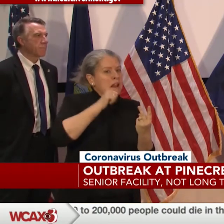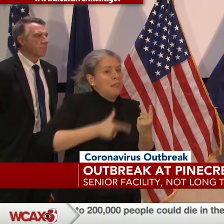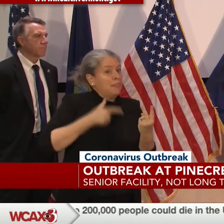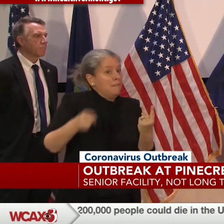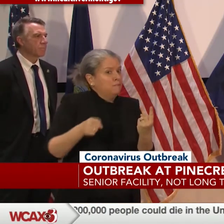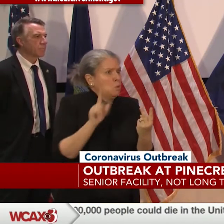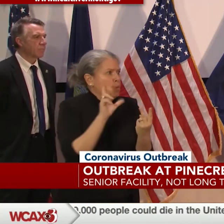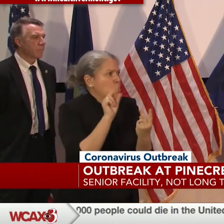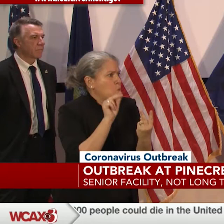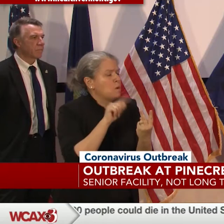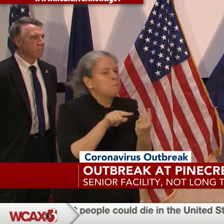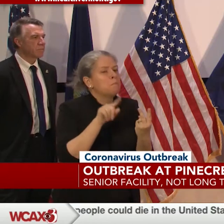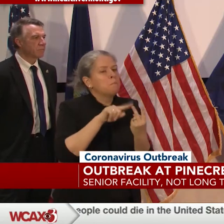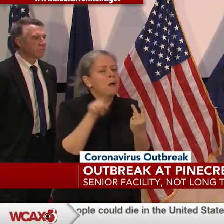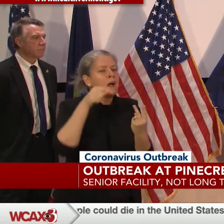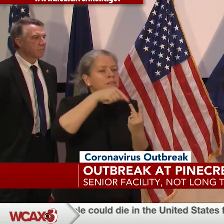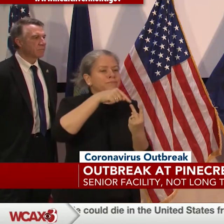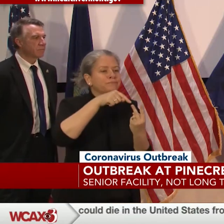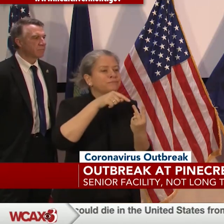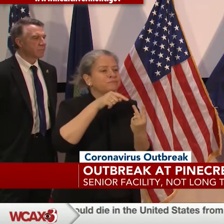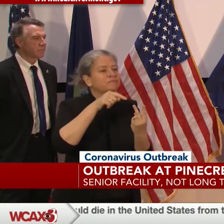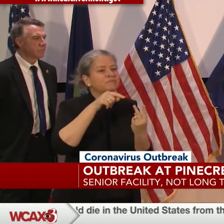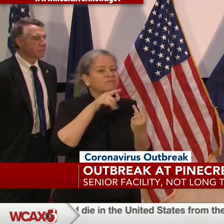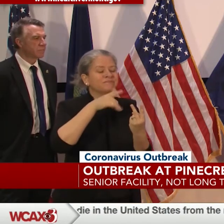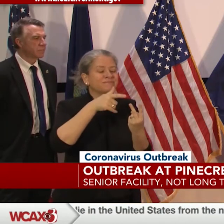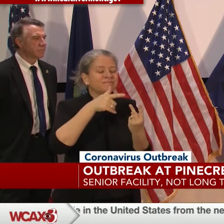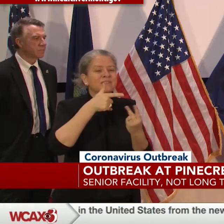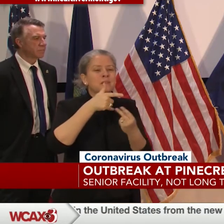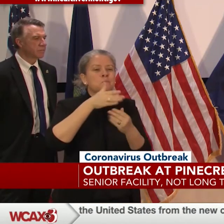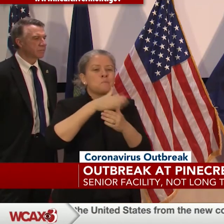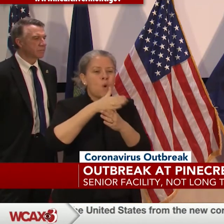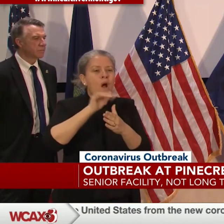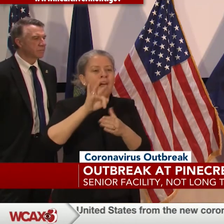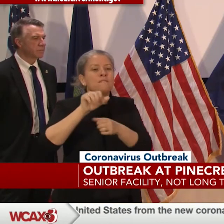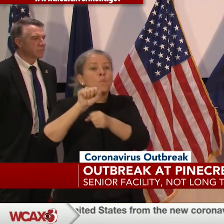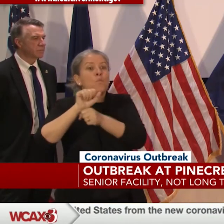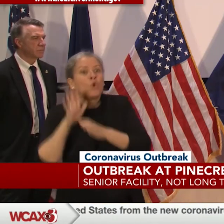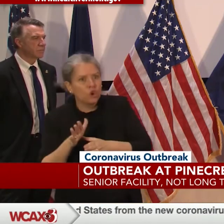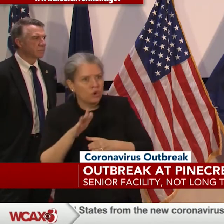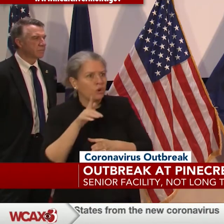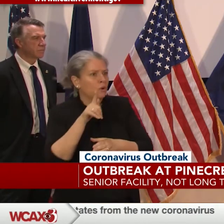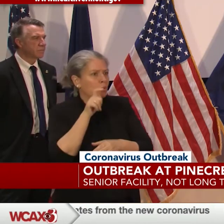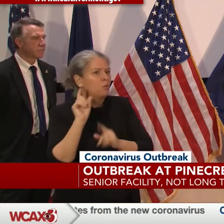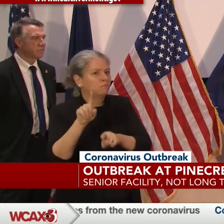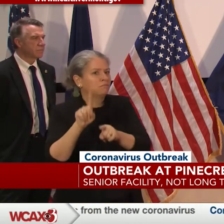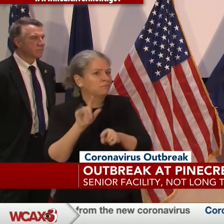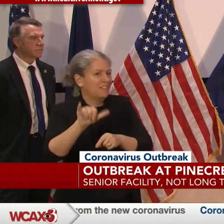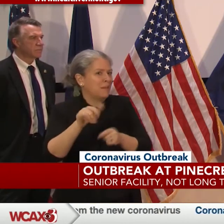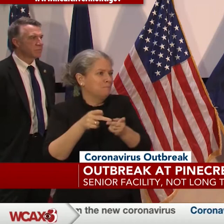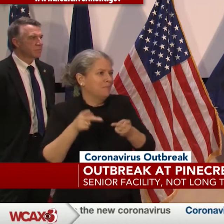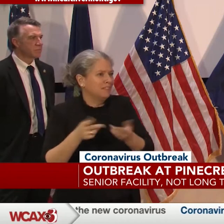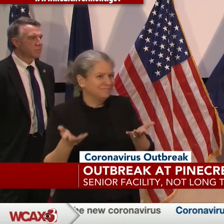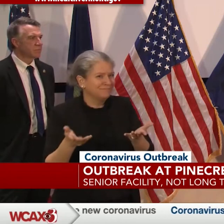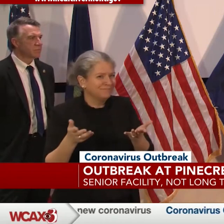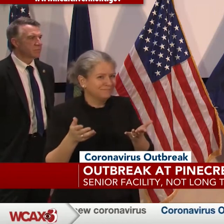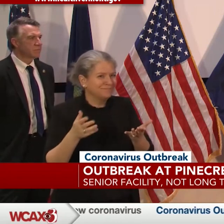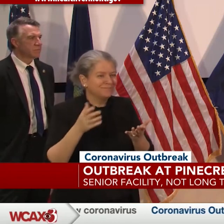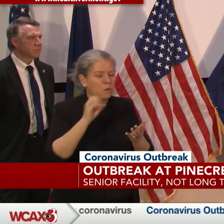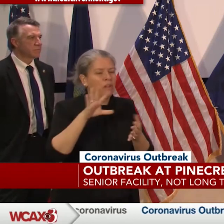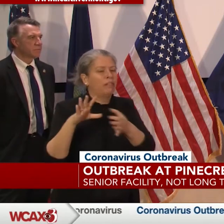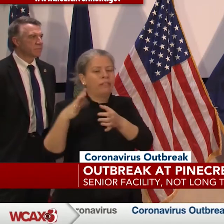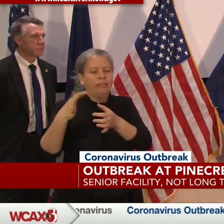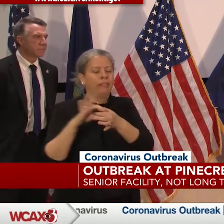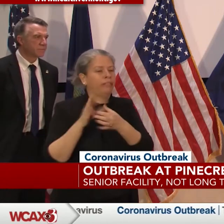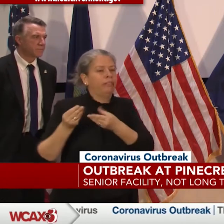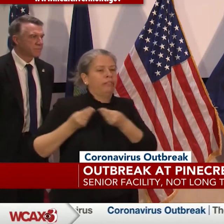but that was a significant other of an employee there. And the second occurring over